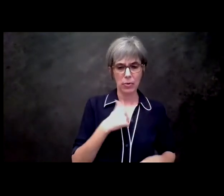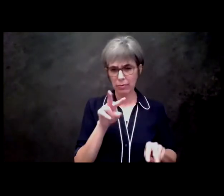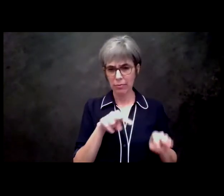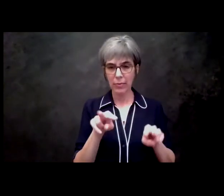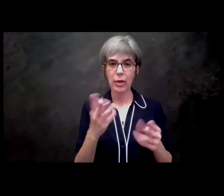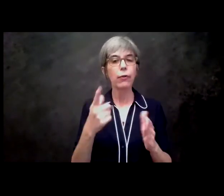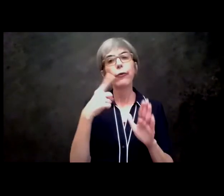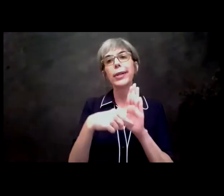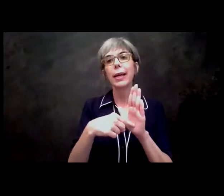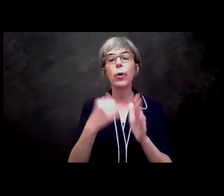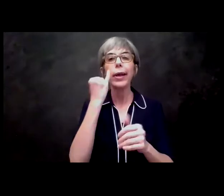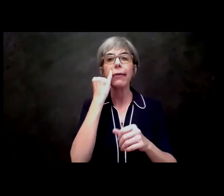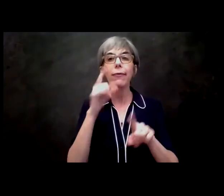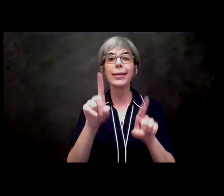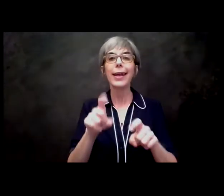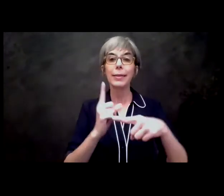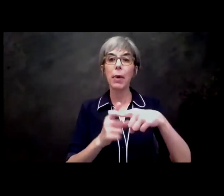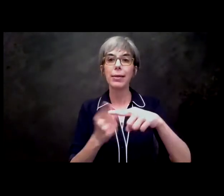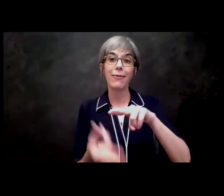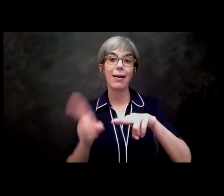include test positivity. There's no